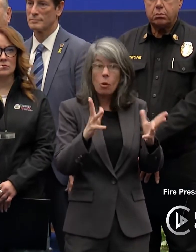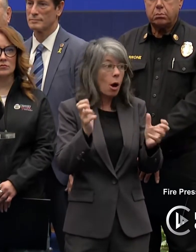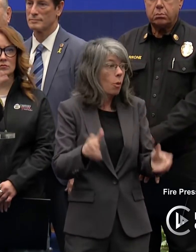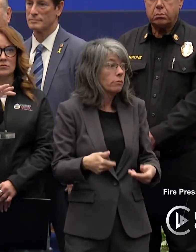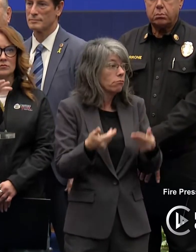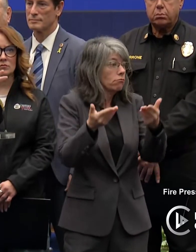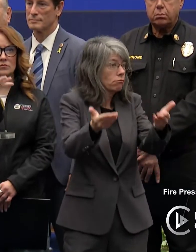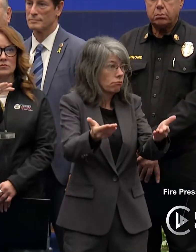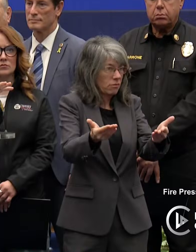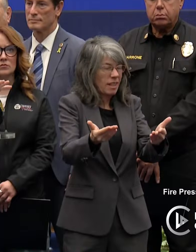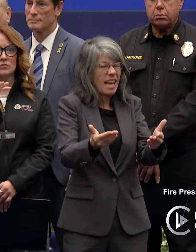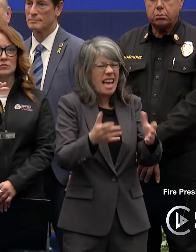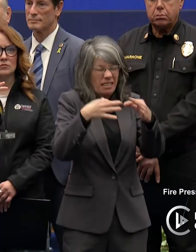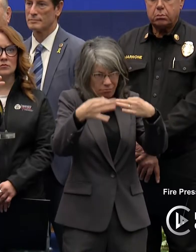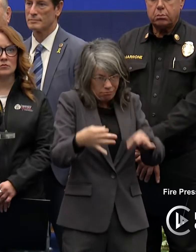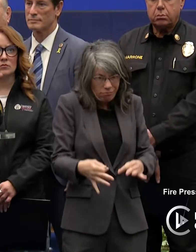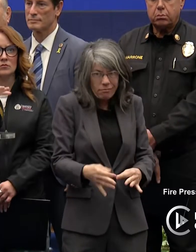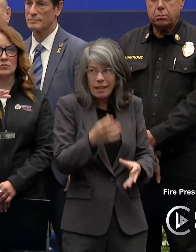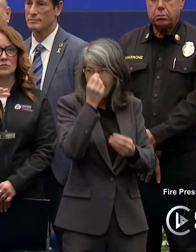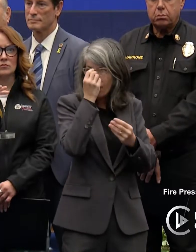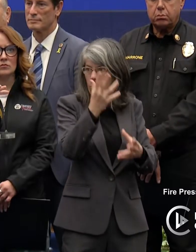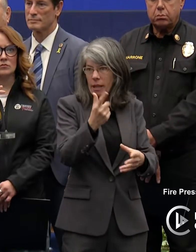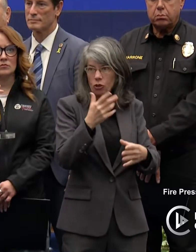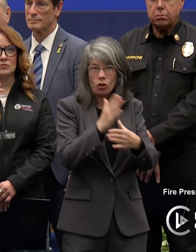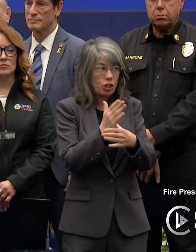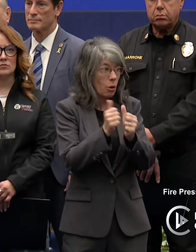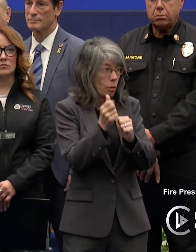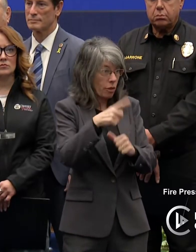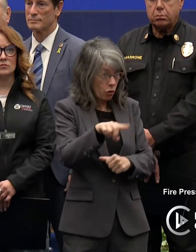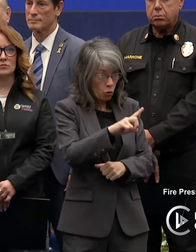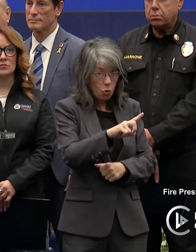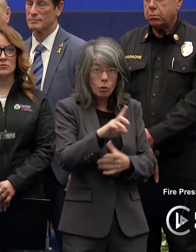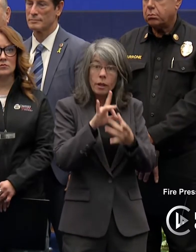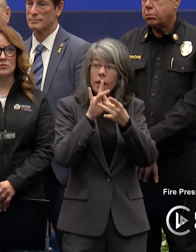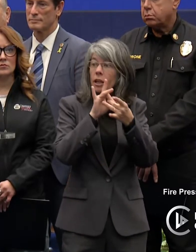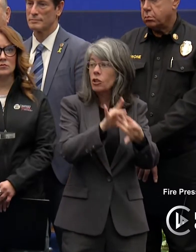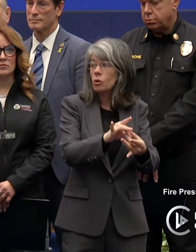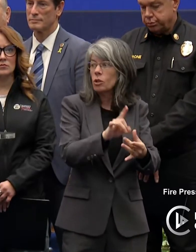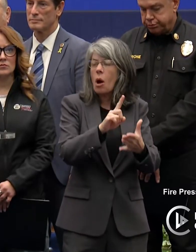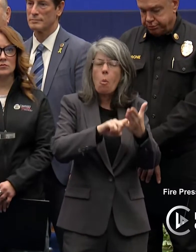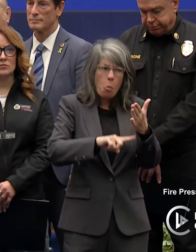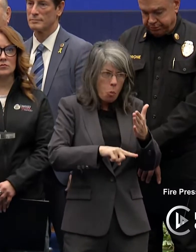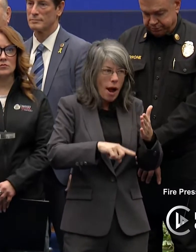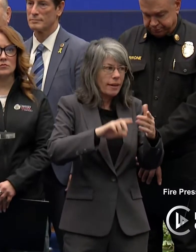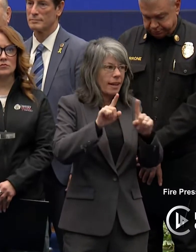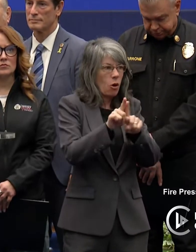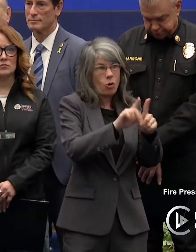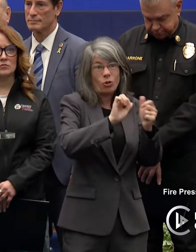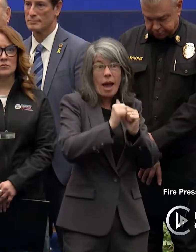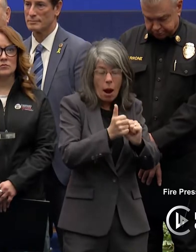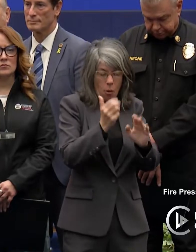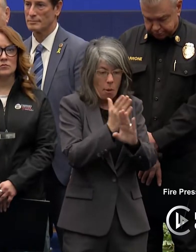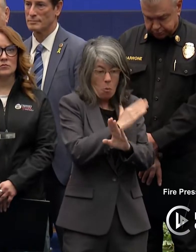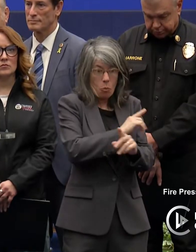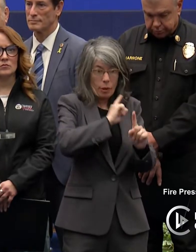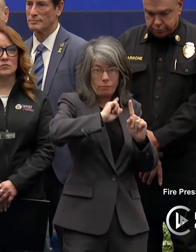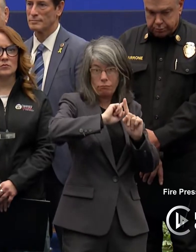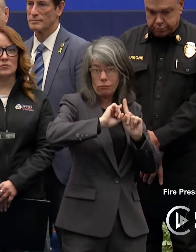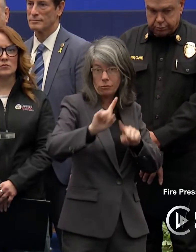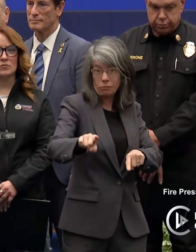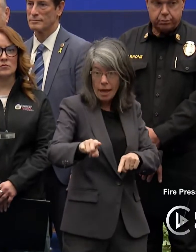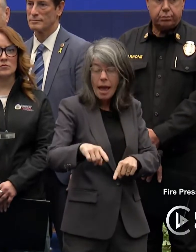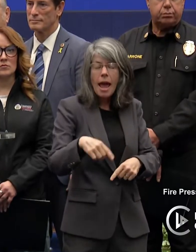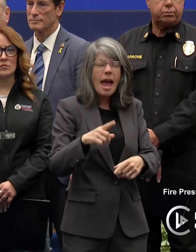offer very detailed information to share with everybody as to what and how we pre-deployed and what came into